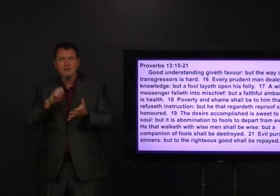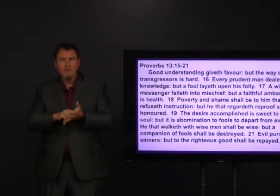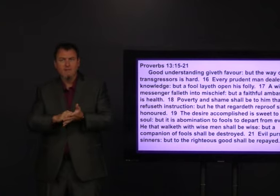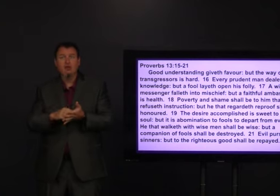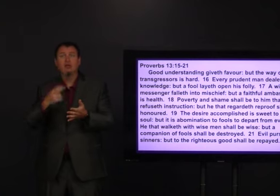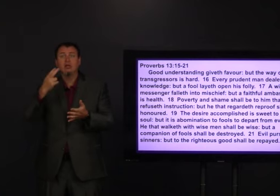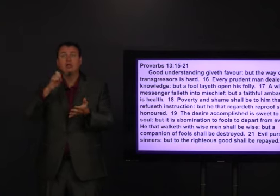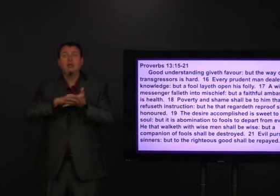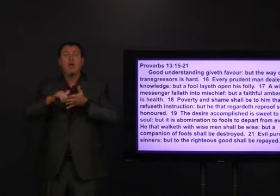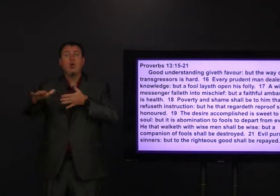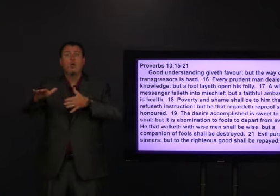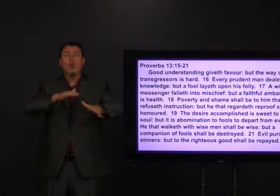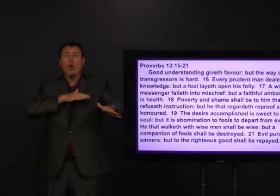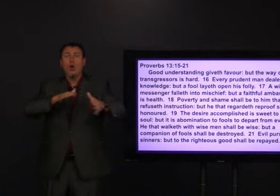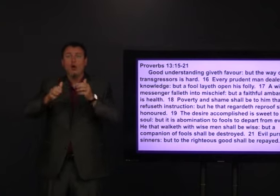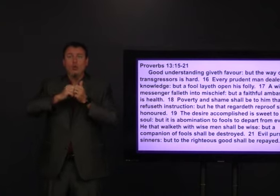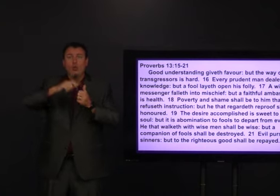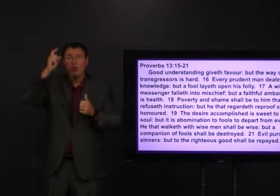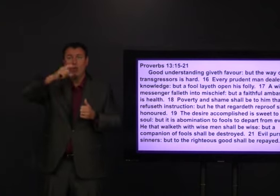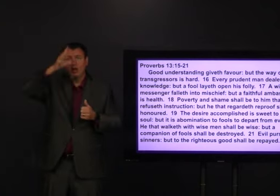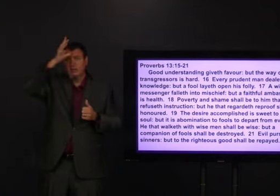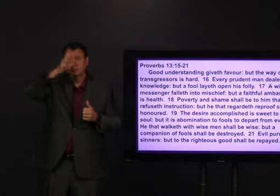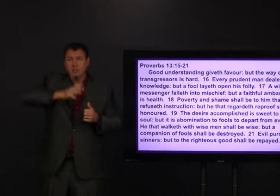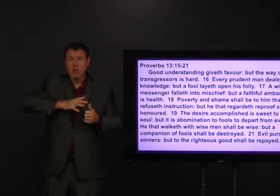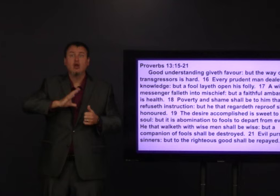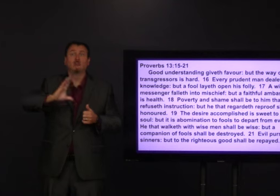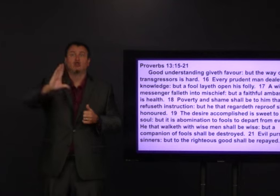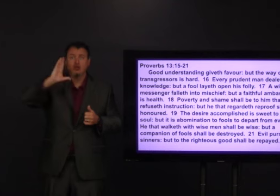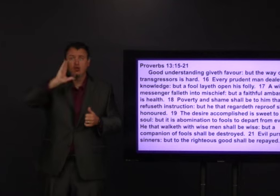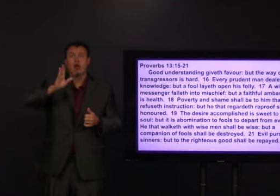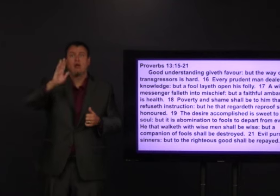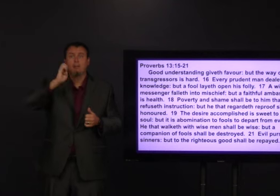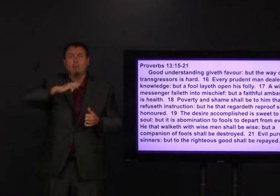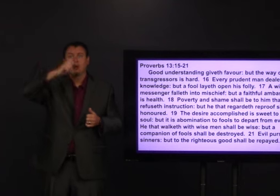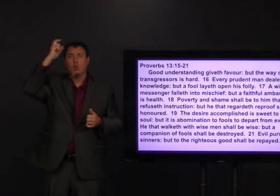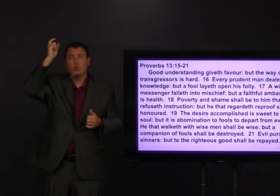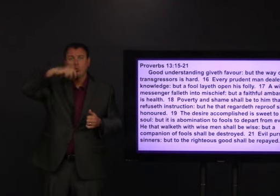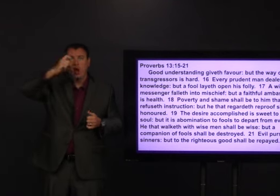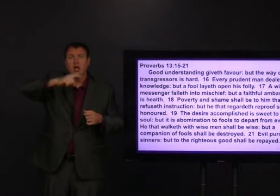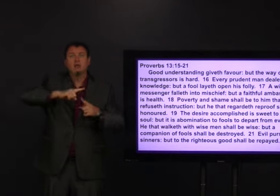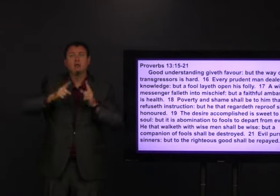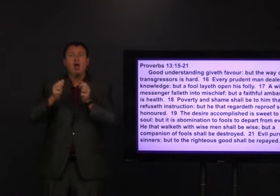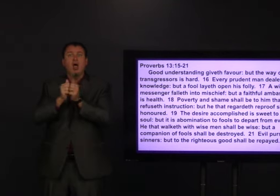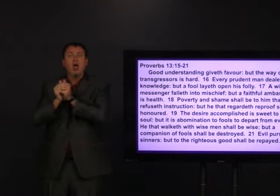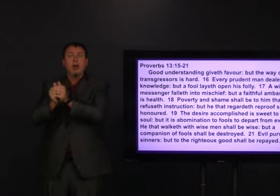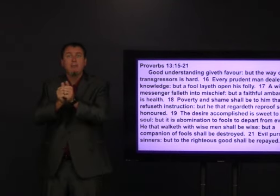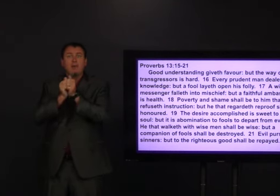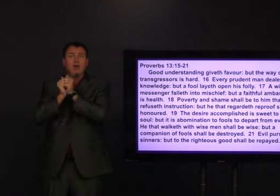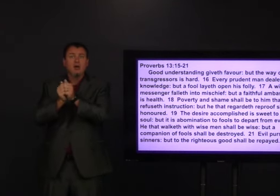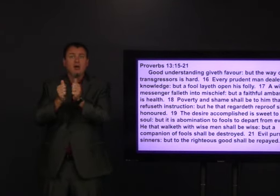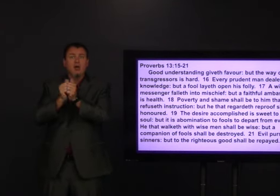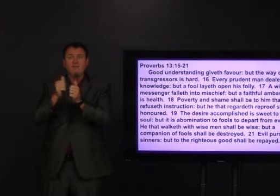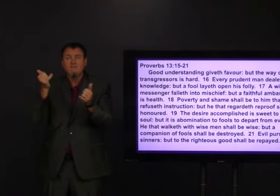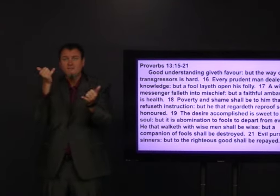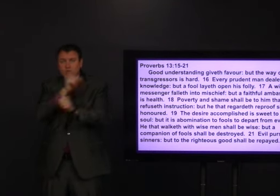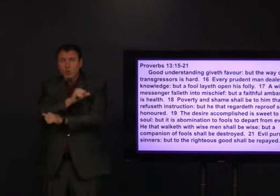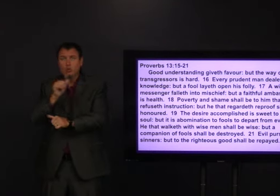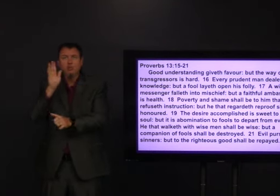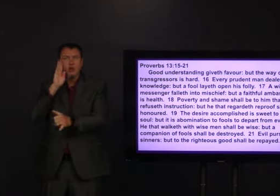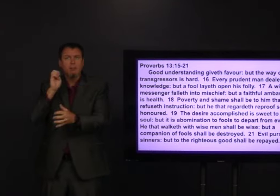to depart from evil. He that walketh with wise men shall be wise,